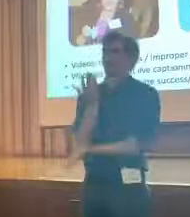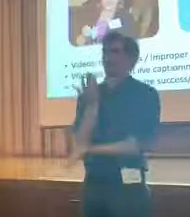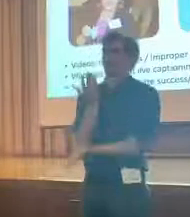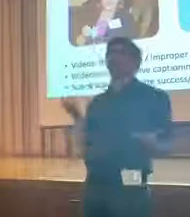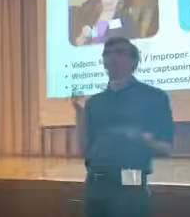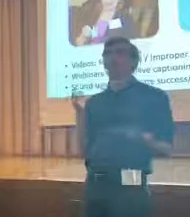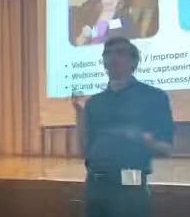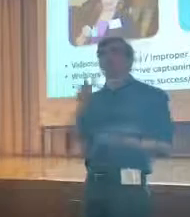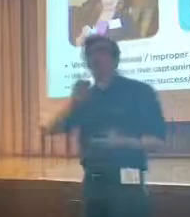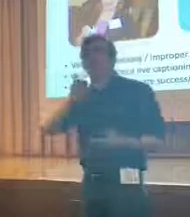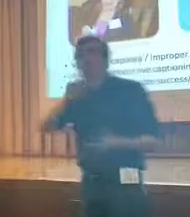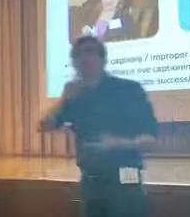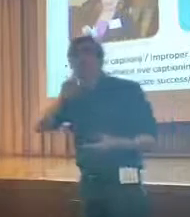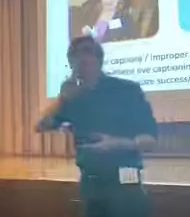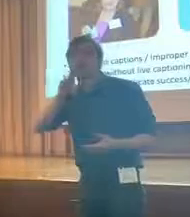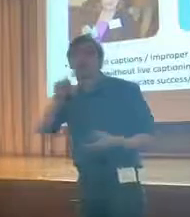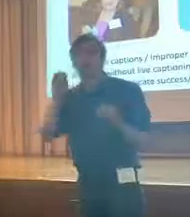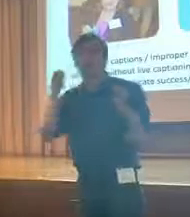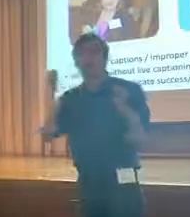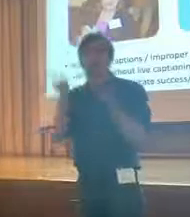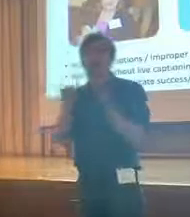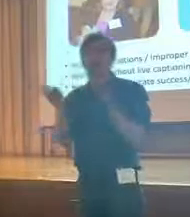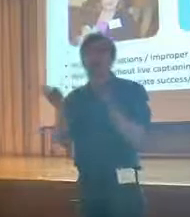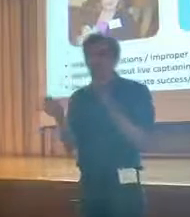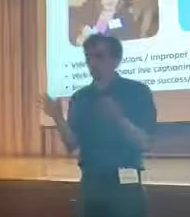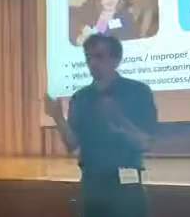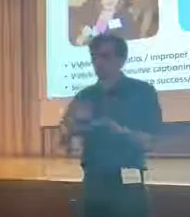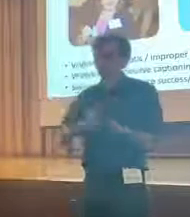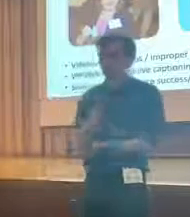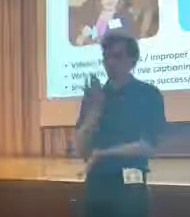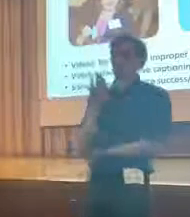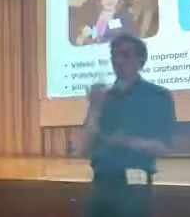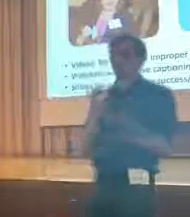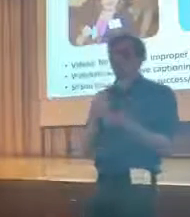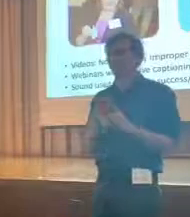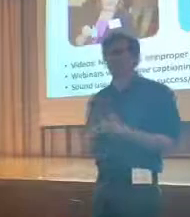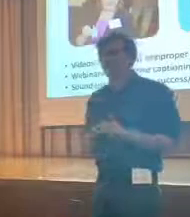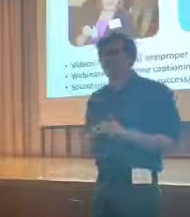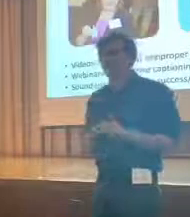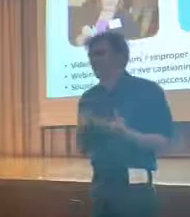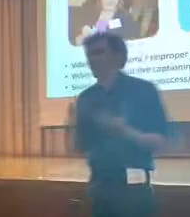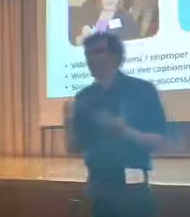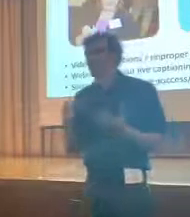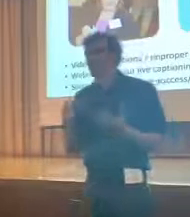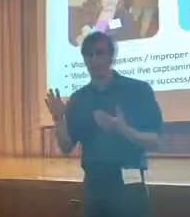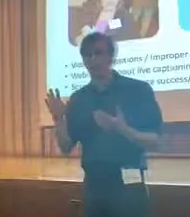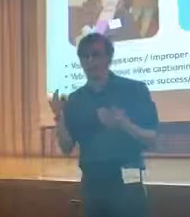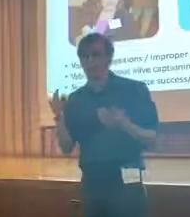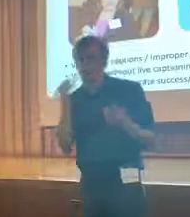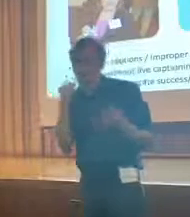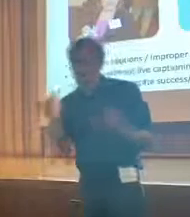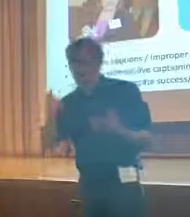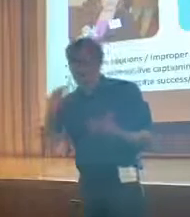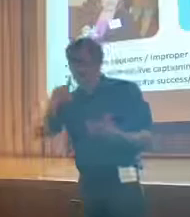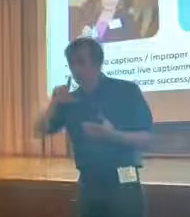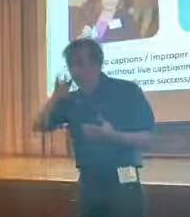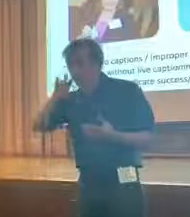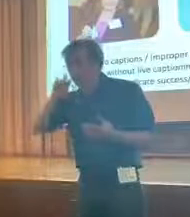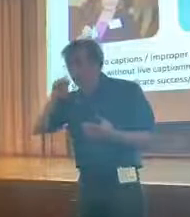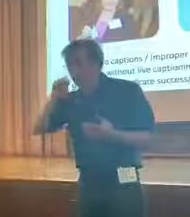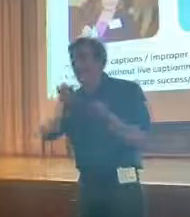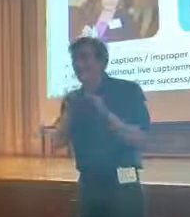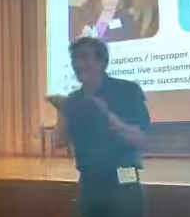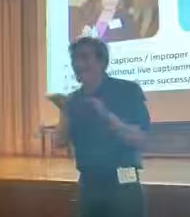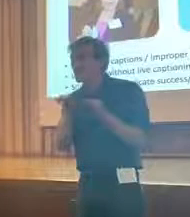Webinars that don't have live captioning, and just a secret, live captioning is obviously not